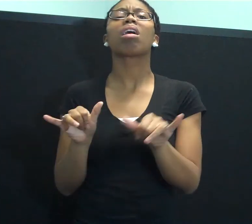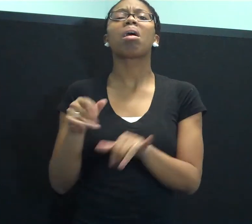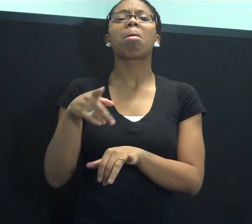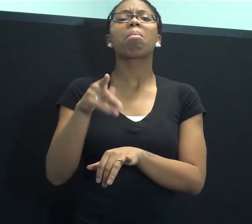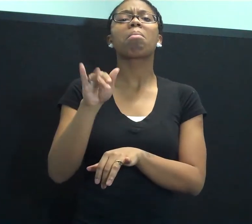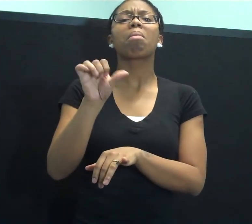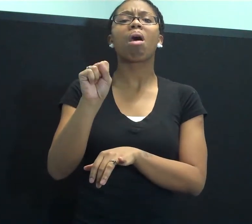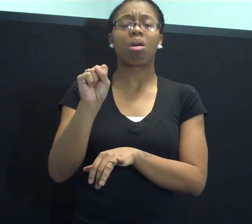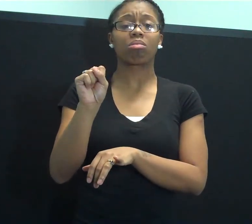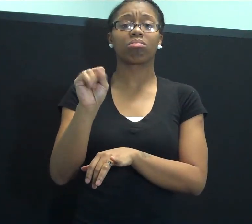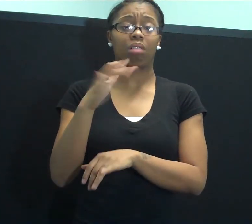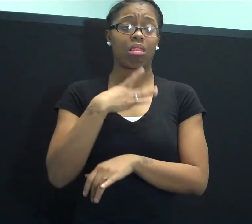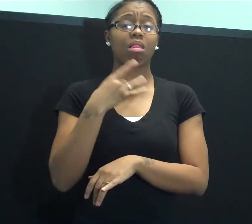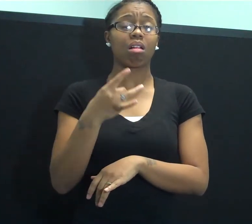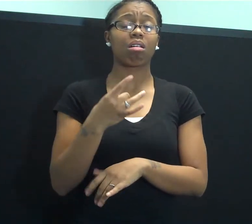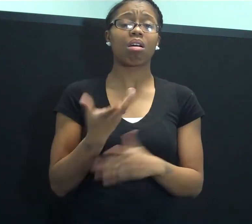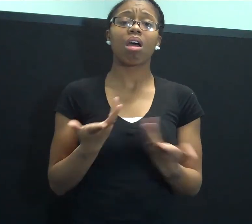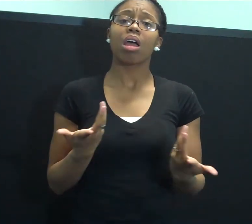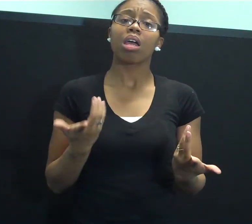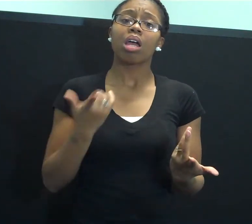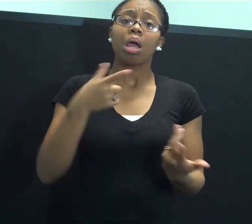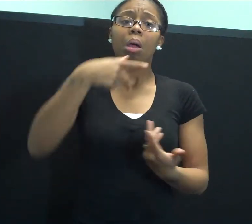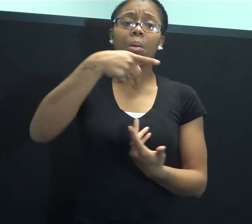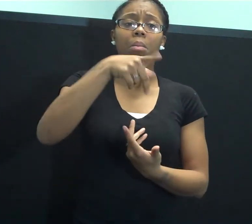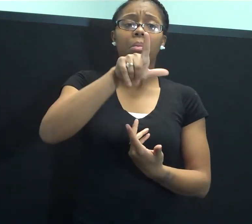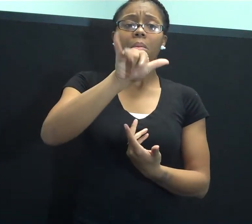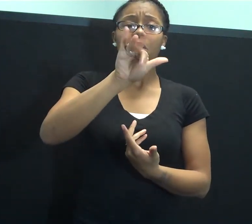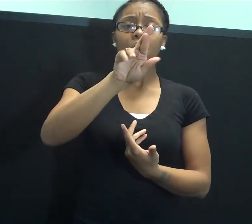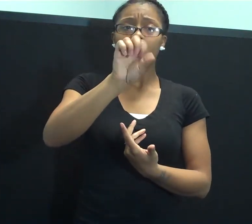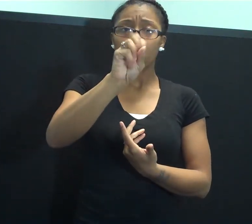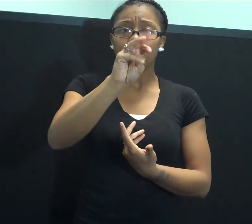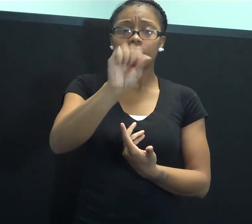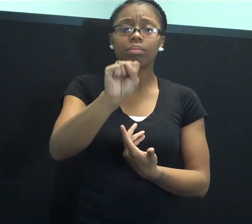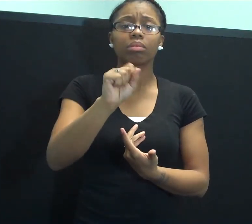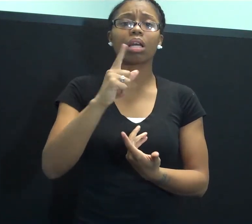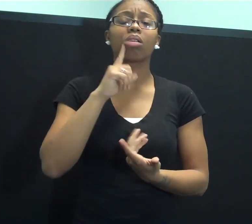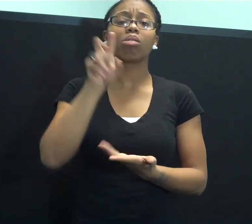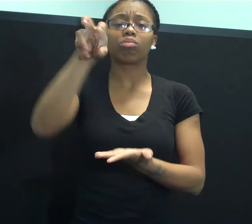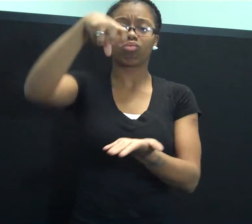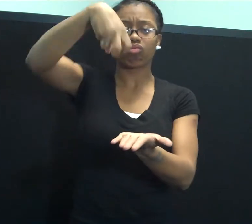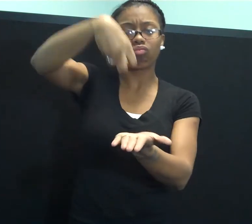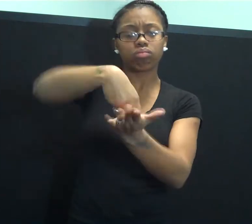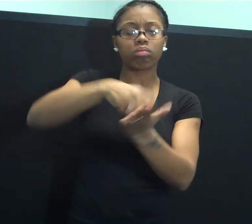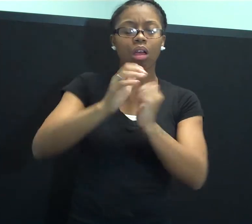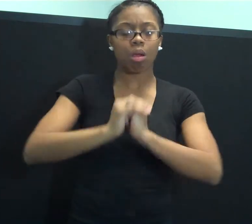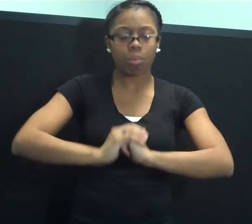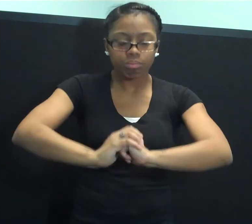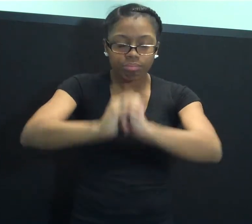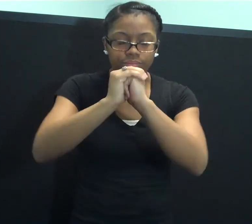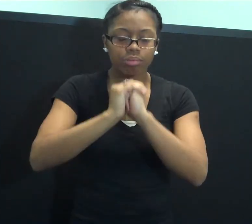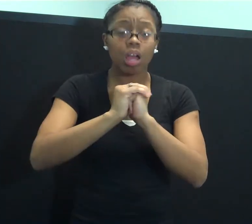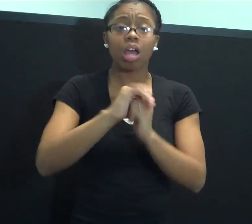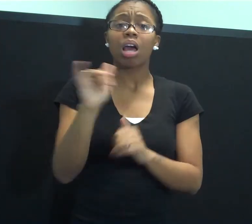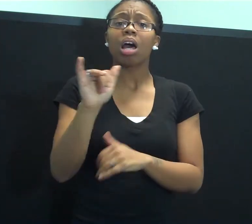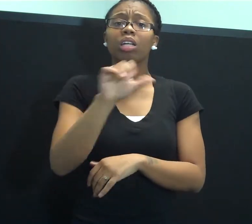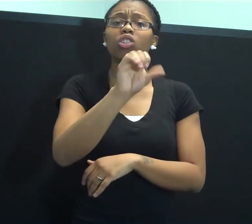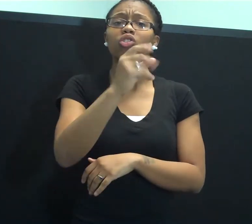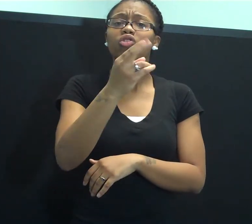on pilgrimages to important shrines. Just a few years ago, I was in Tibet and joined a group of really